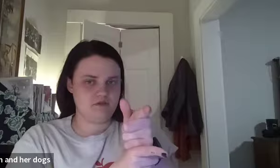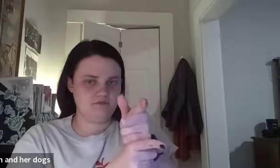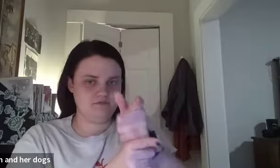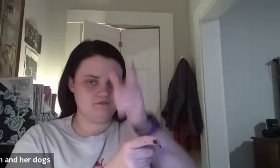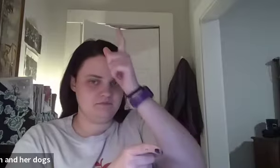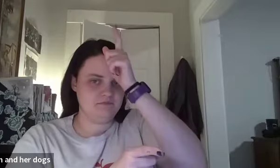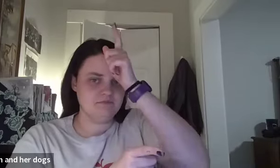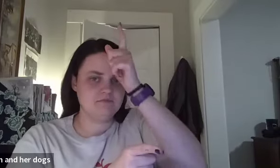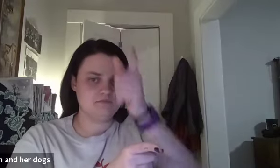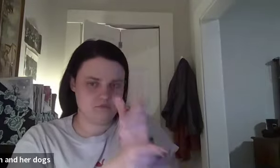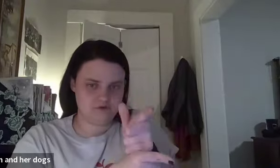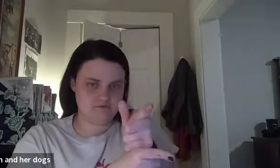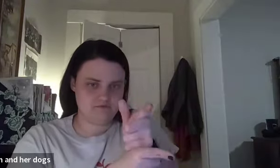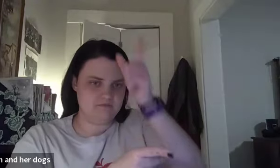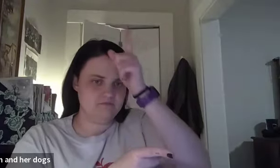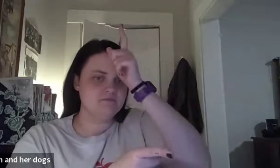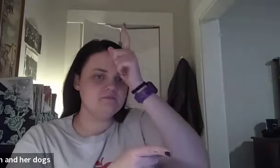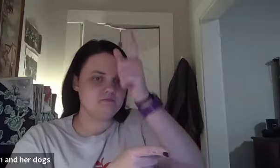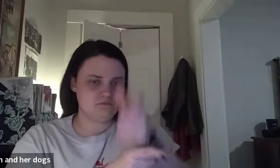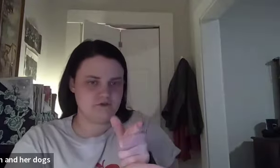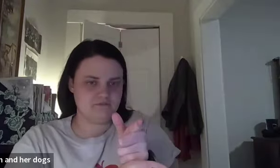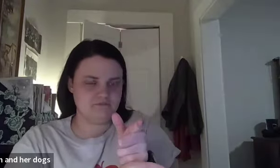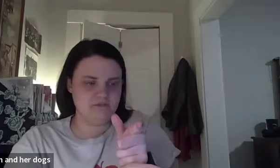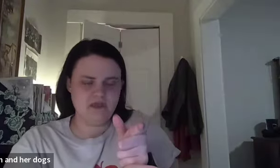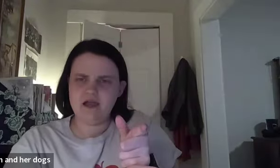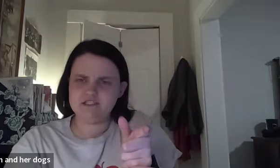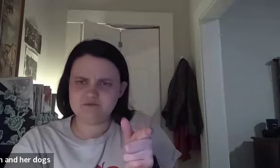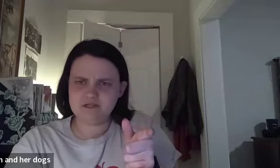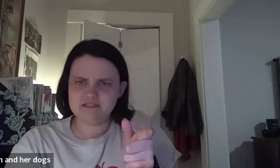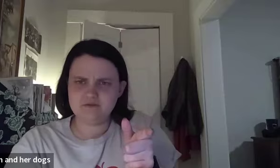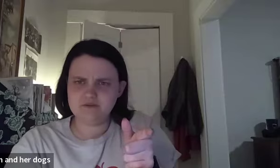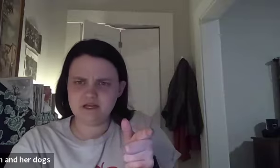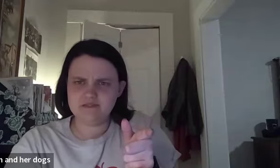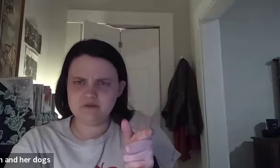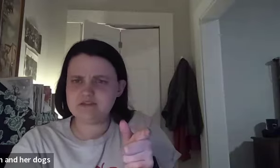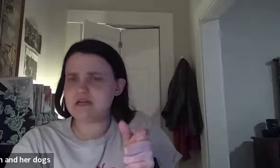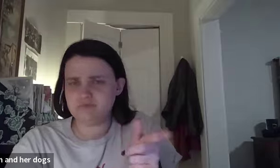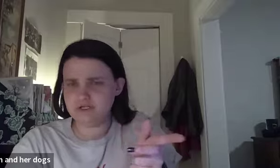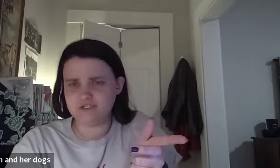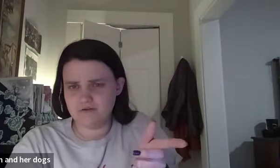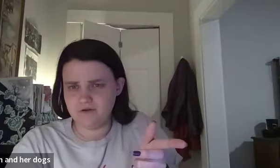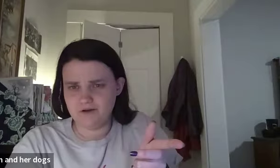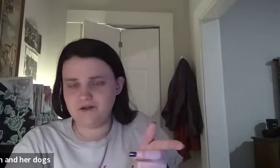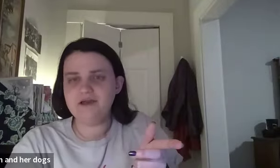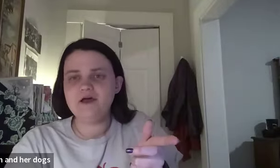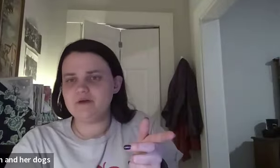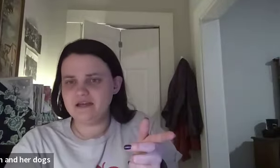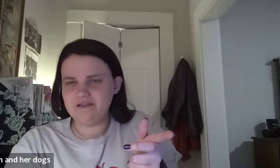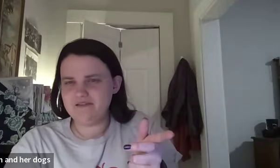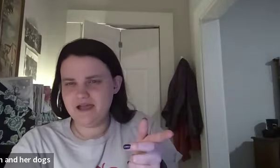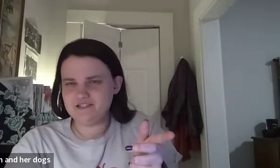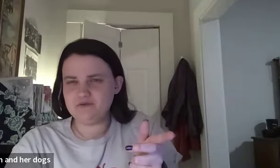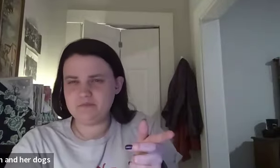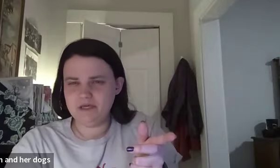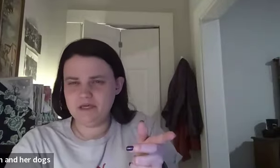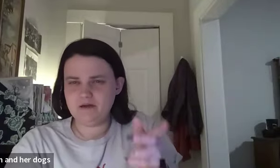Brother. Brother. Brother. I just realized I don't think I explained this. I'm pretty sure y'all have caught on. But anything that has to do with being